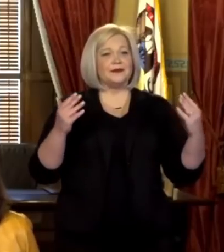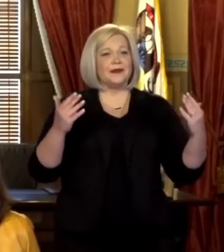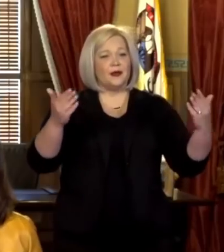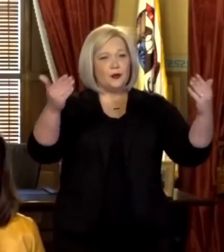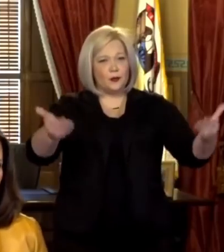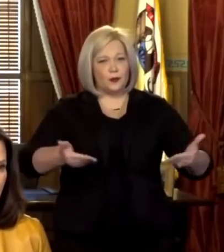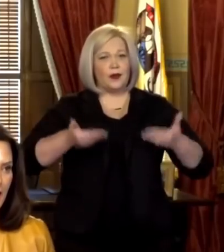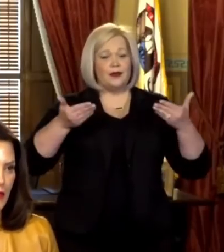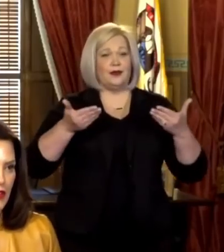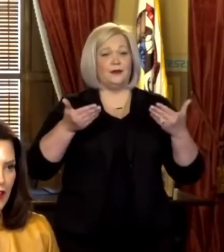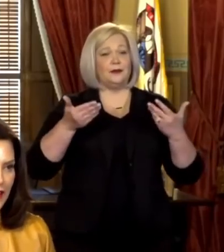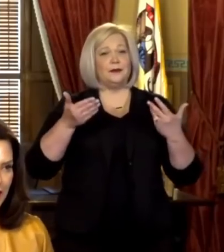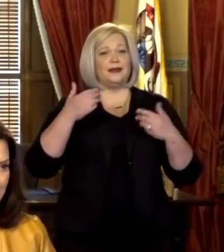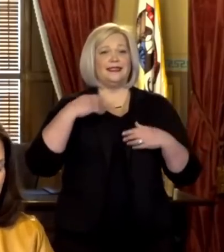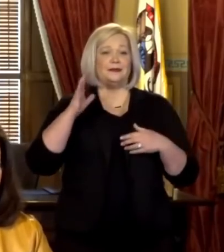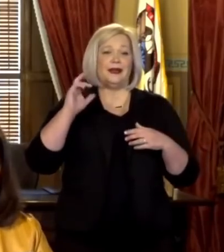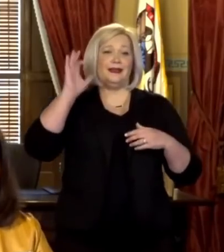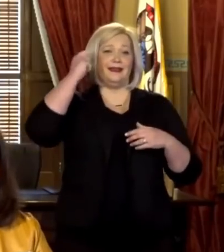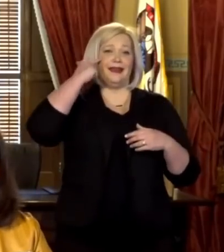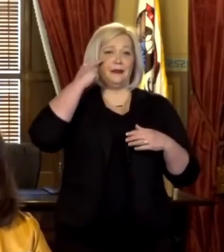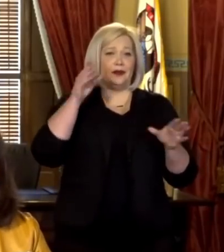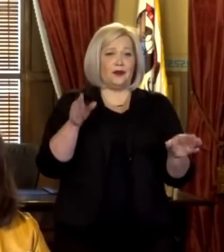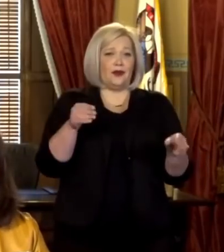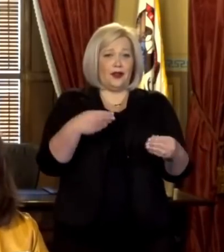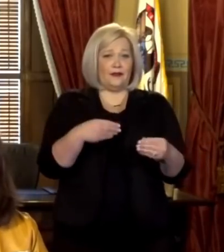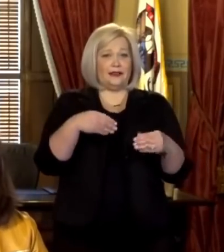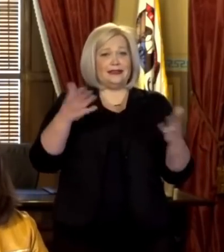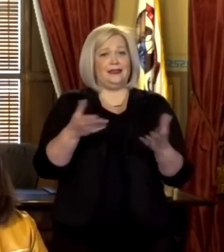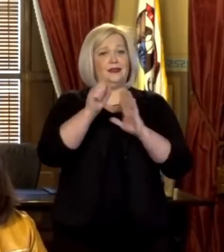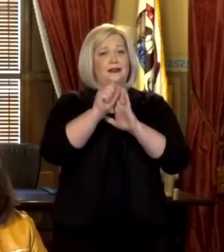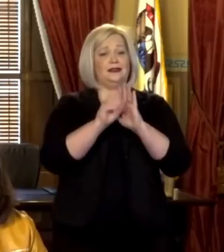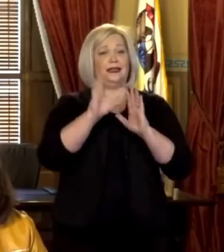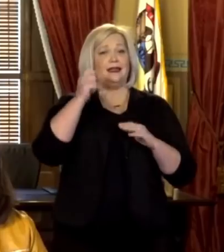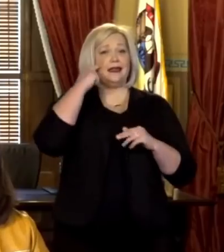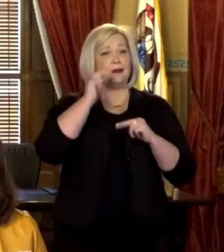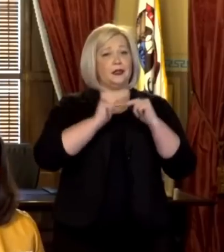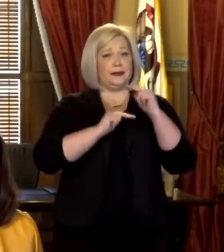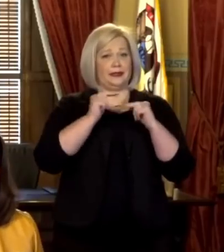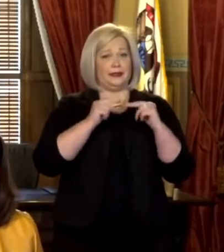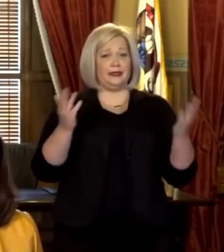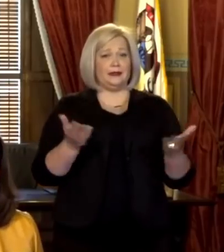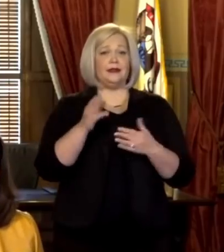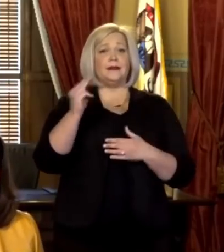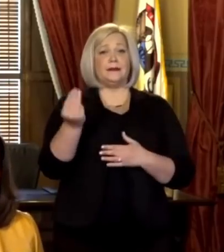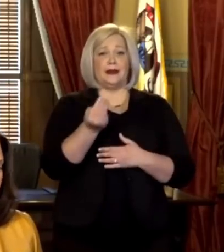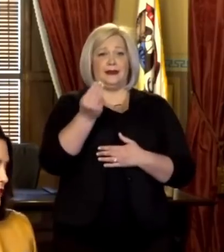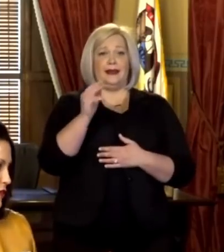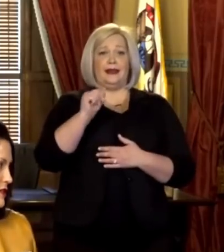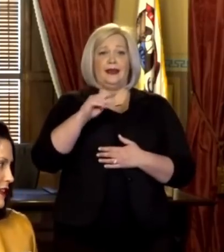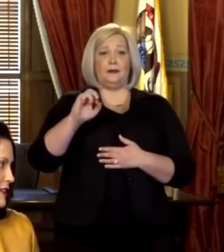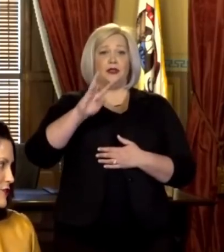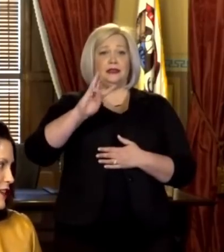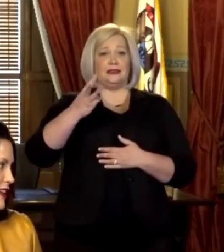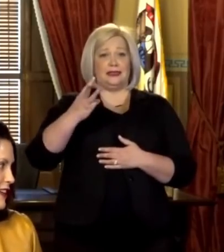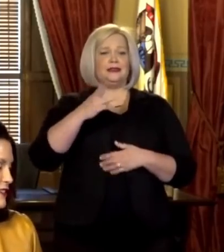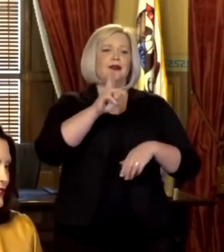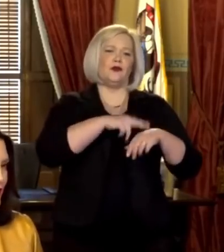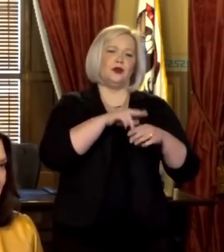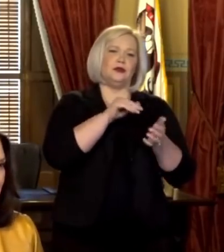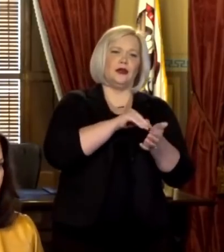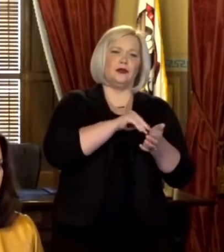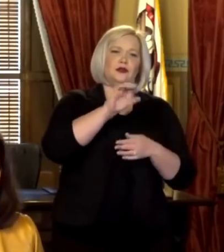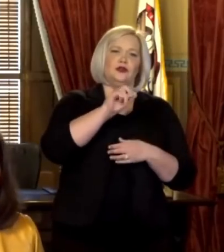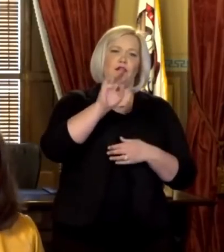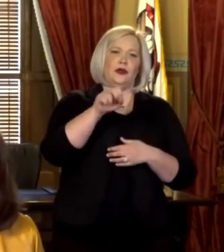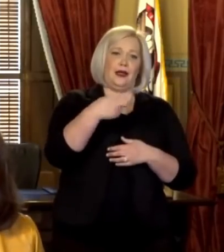Welcome to, this is my Capitol office in the State Capitol building. It is Monday, April 6th. I'm joined by, of course, Dr. Janae